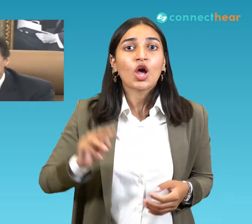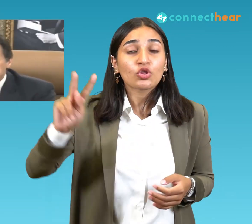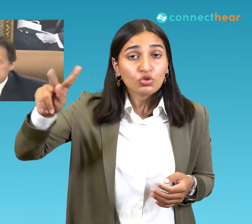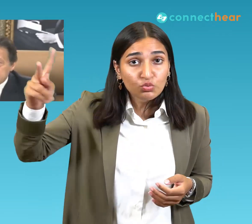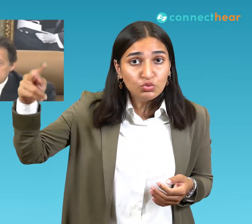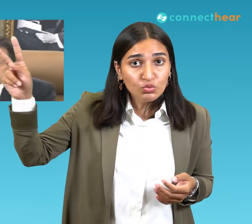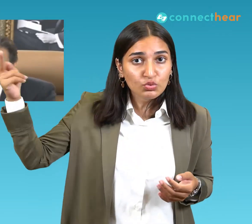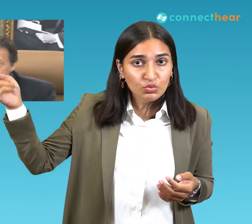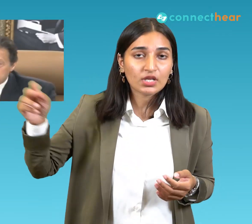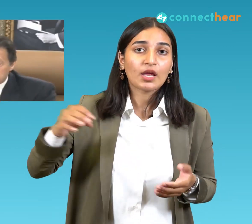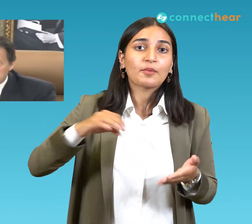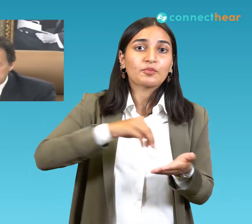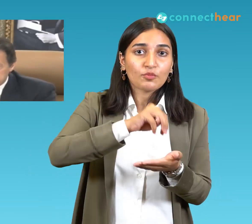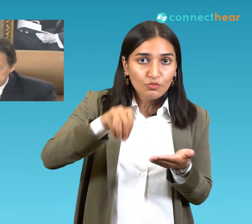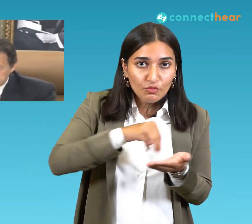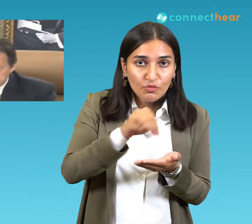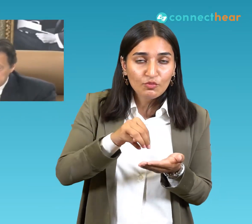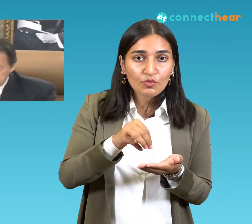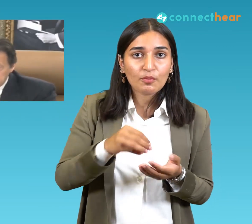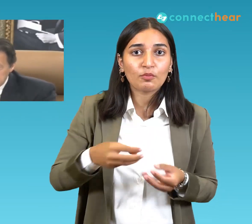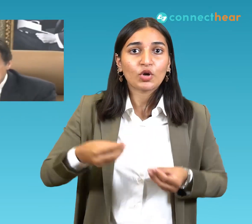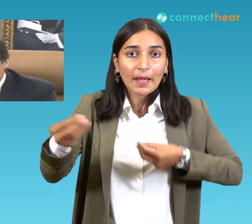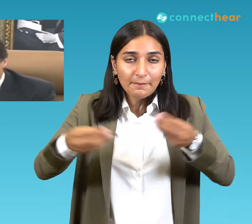they can be connected to the world.